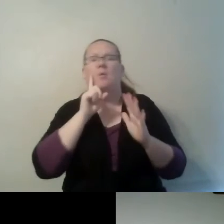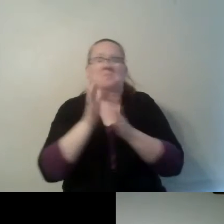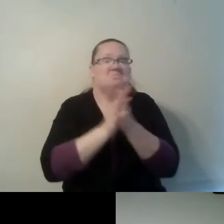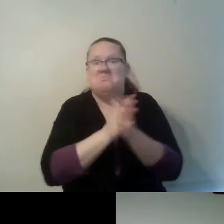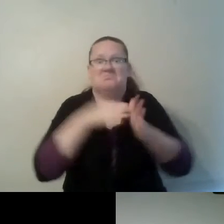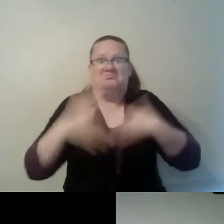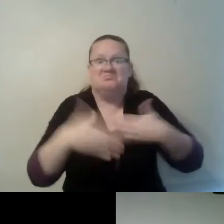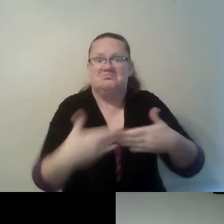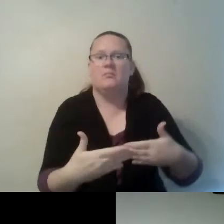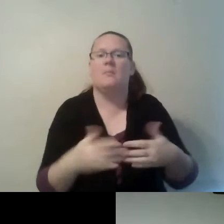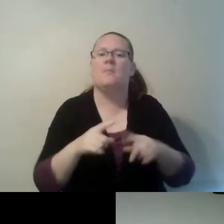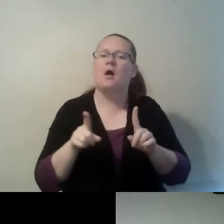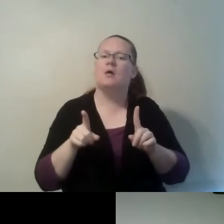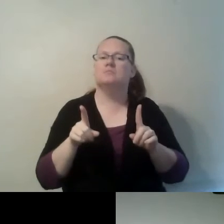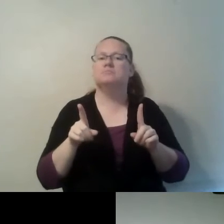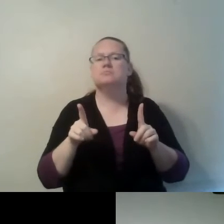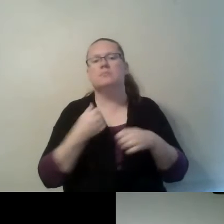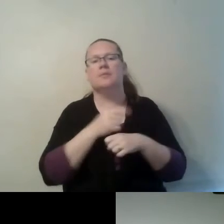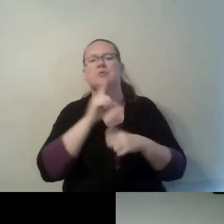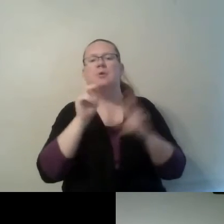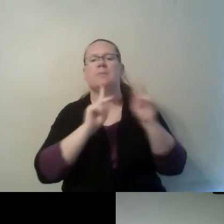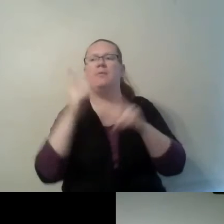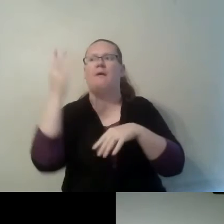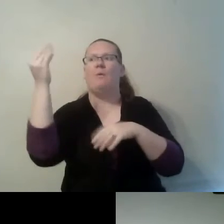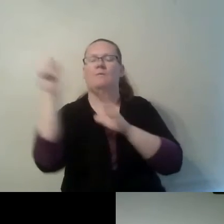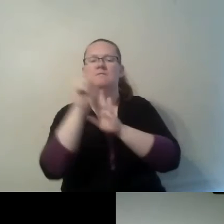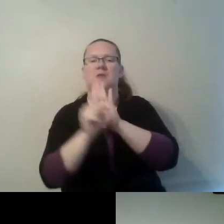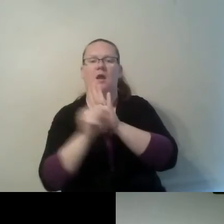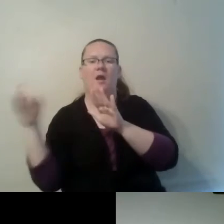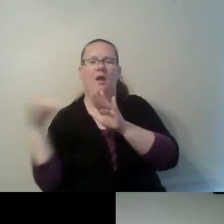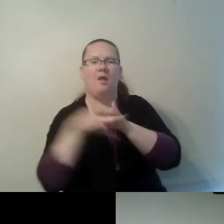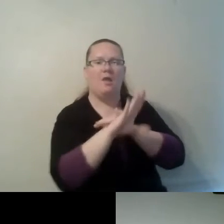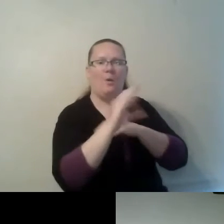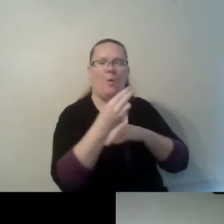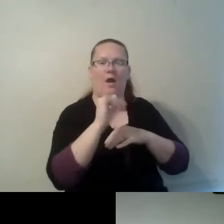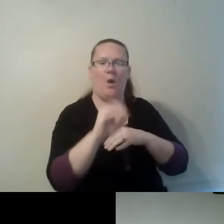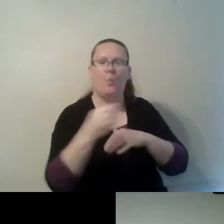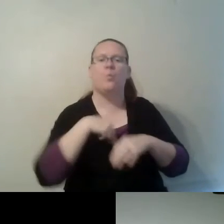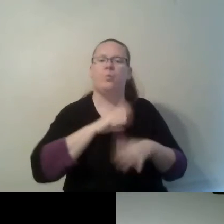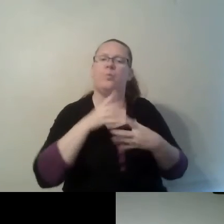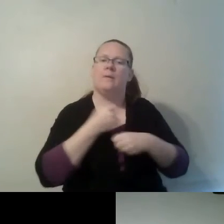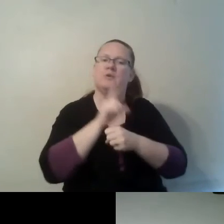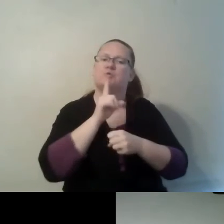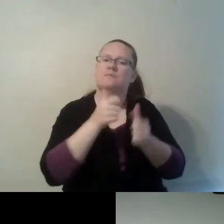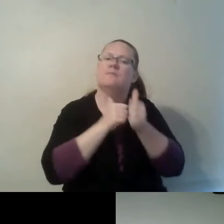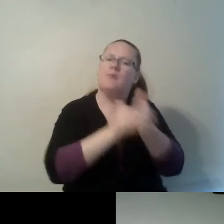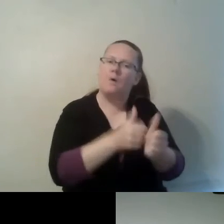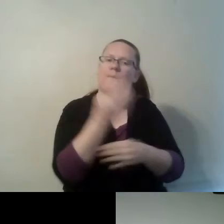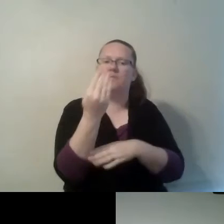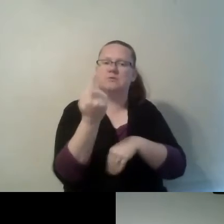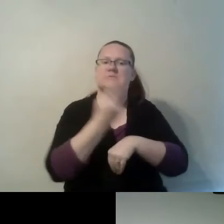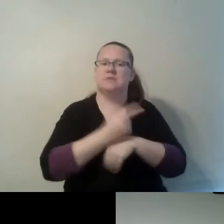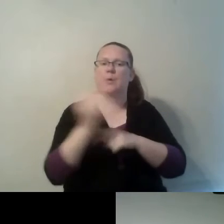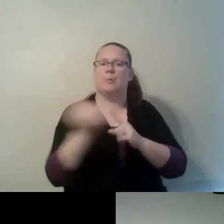that out-of-state residents understand that we want that 14-day quarantine order to be implemented, and we're going to make sure